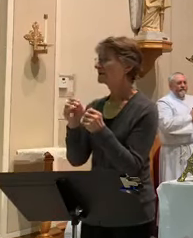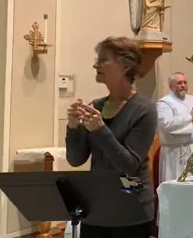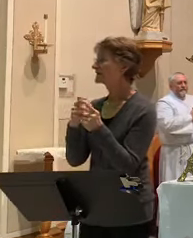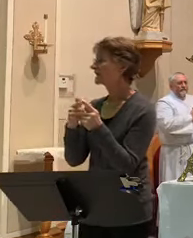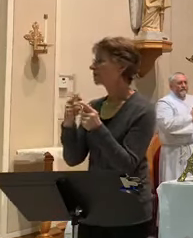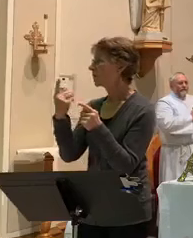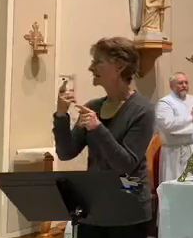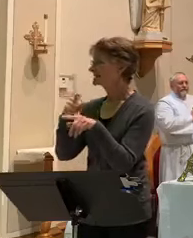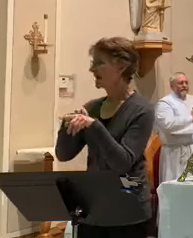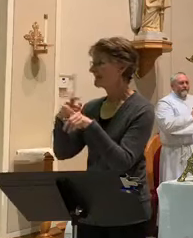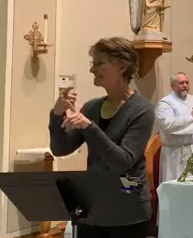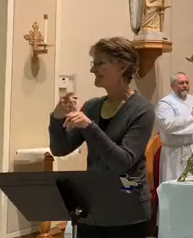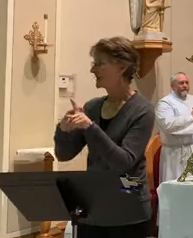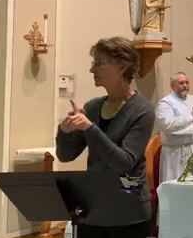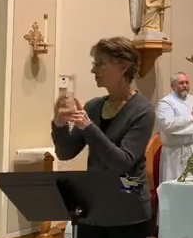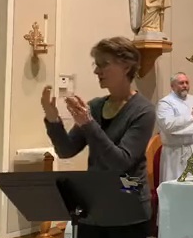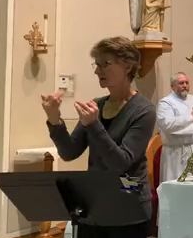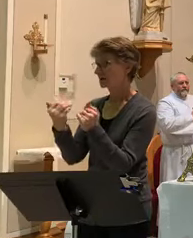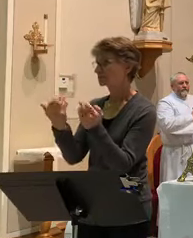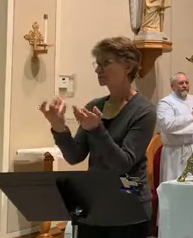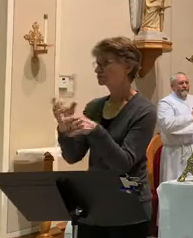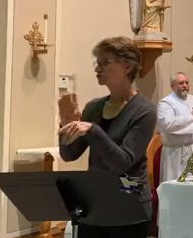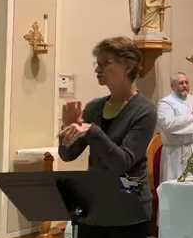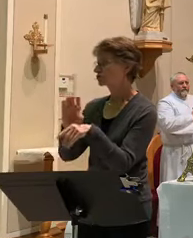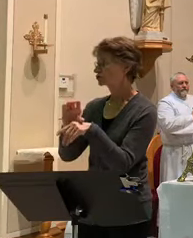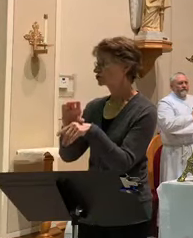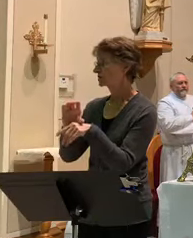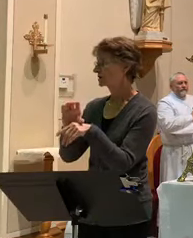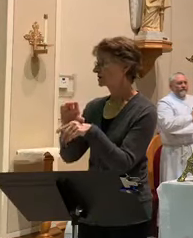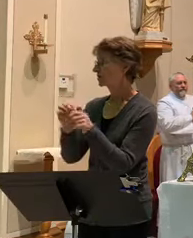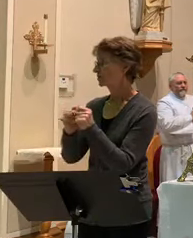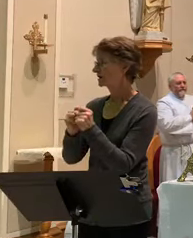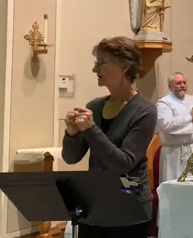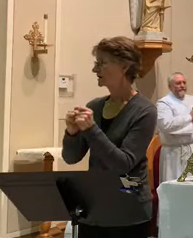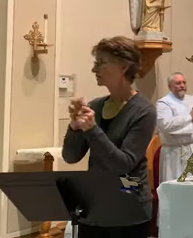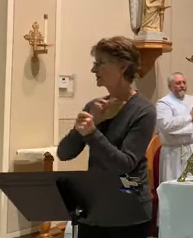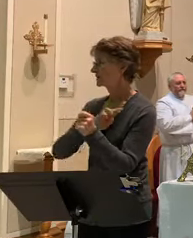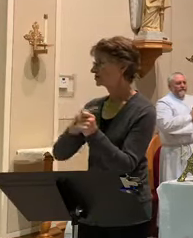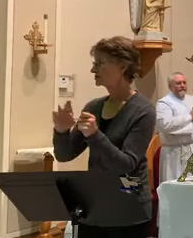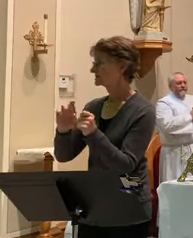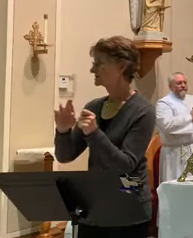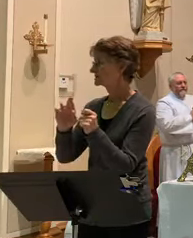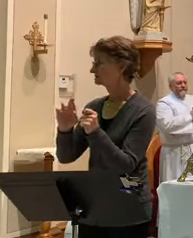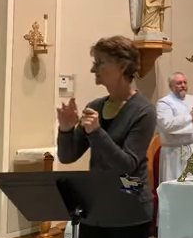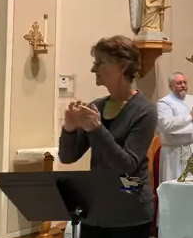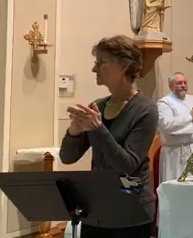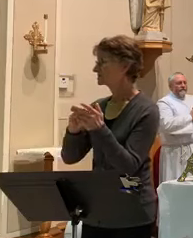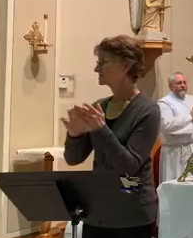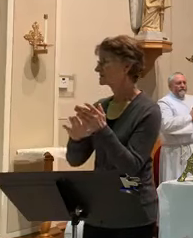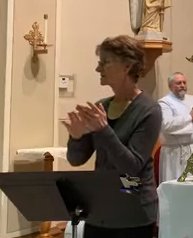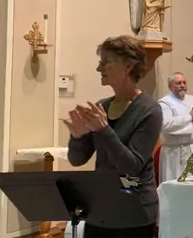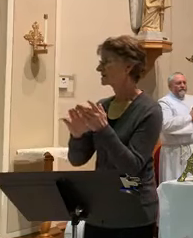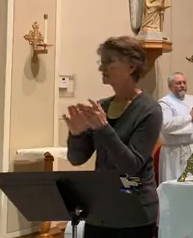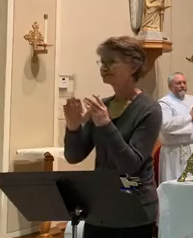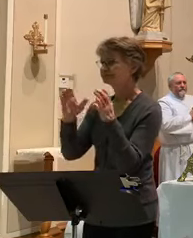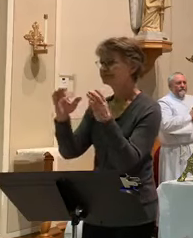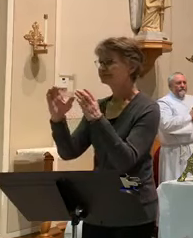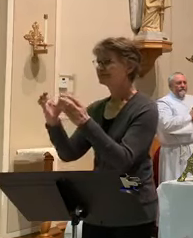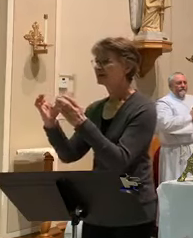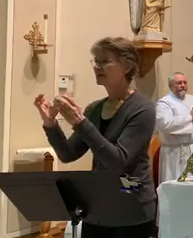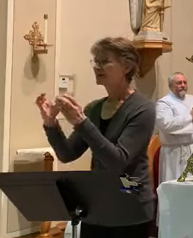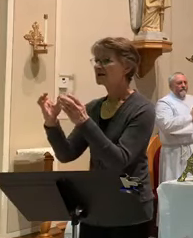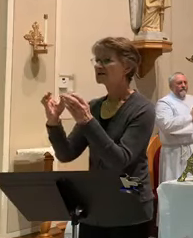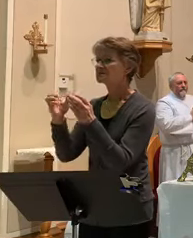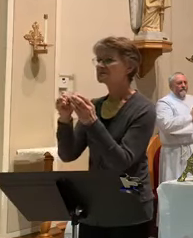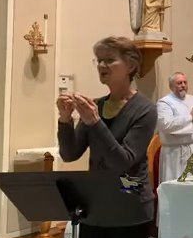month here at the church with some of those groups separate. And so just look forward